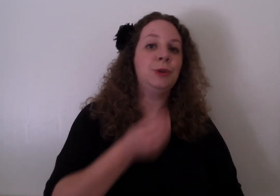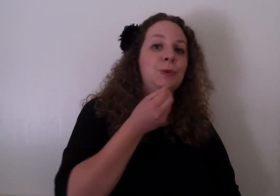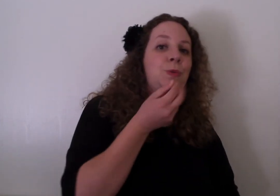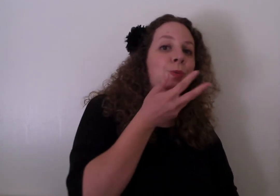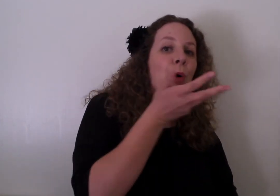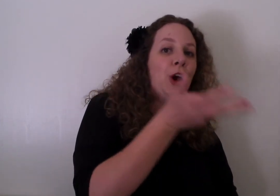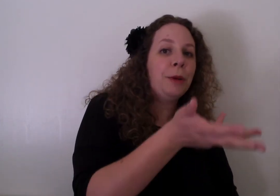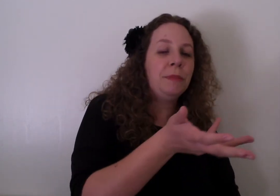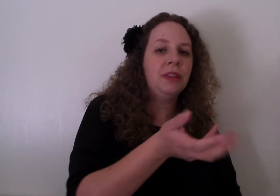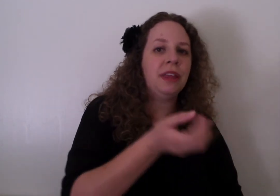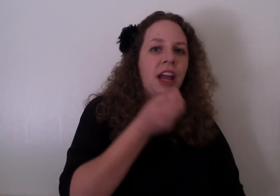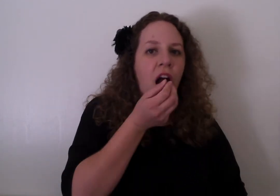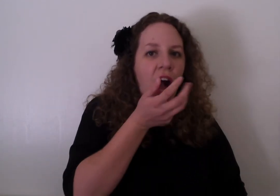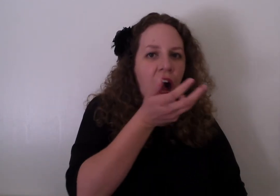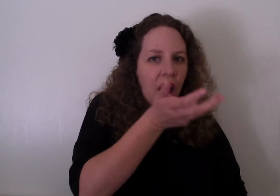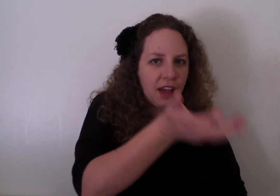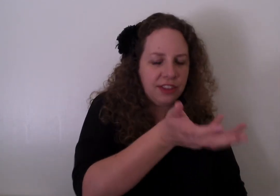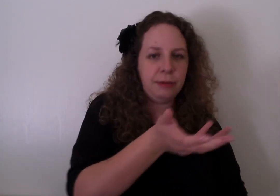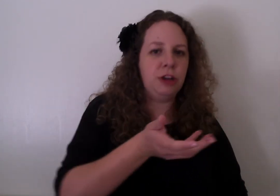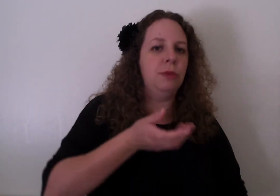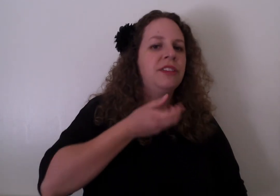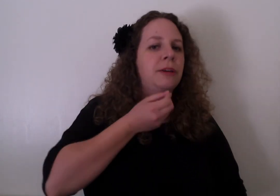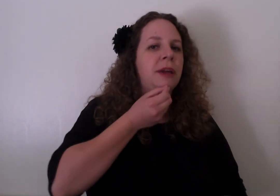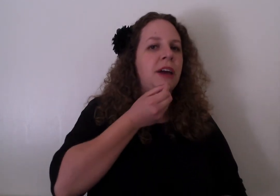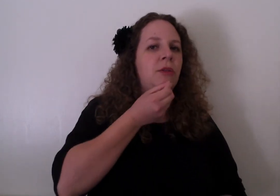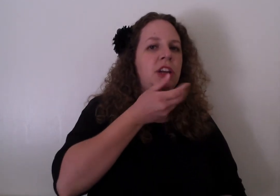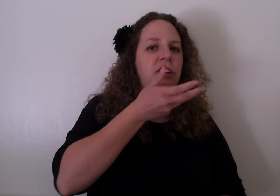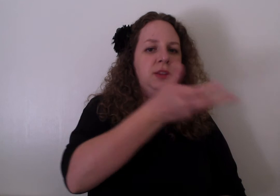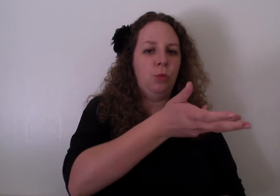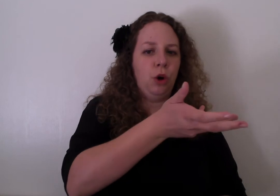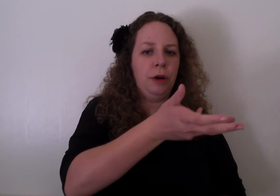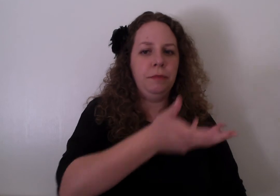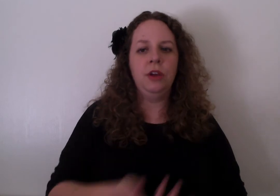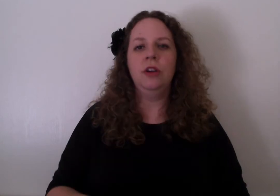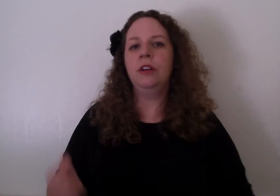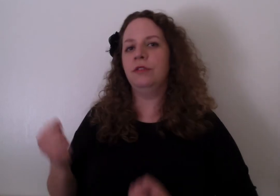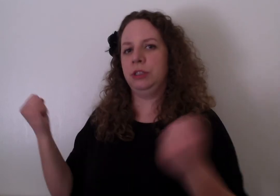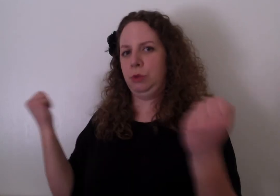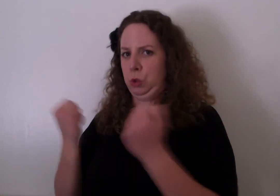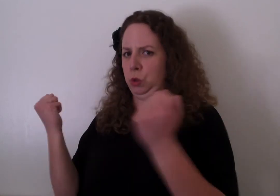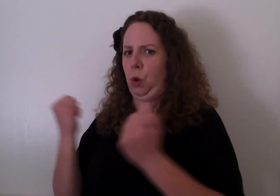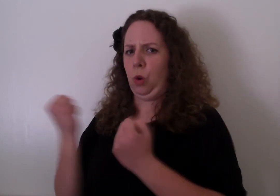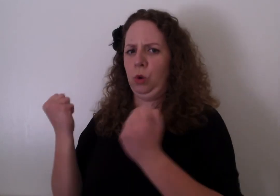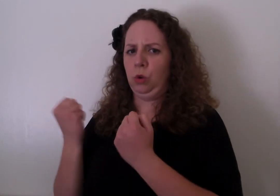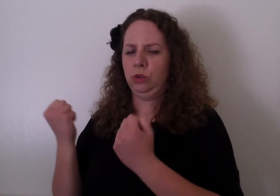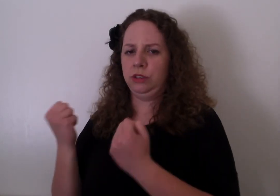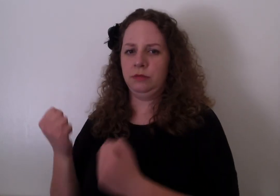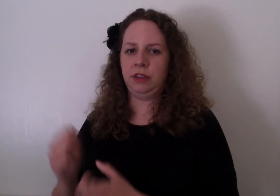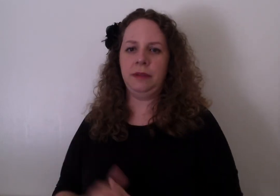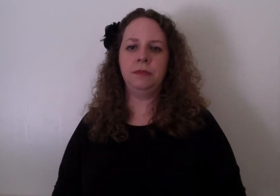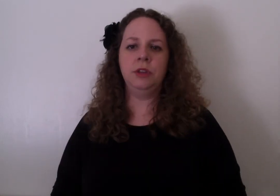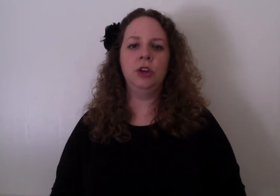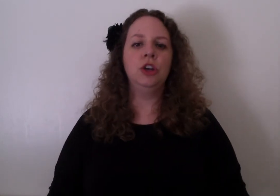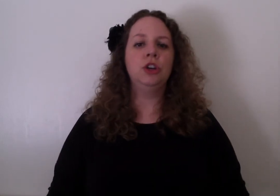who's warm, like think about your breath coming out underneath, warm, versus someone who's cold. Okay,